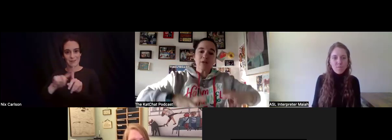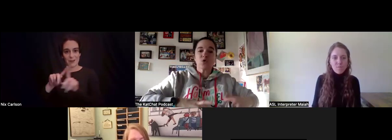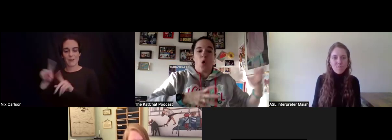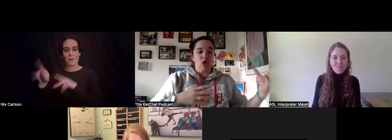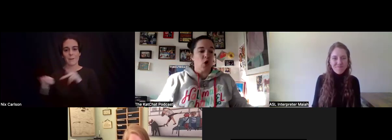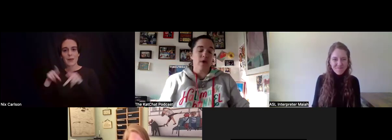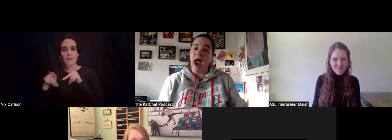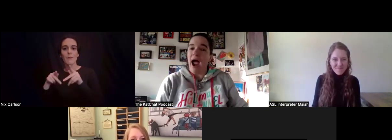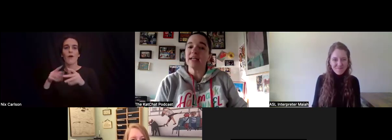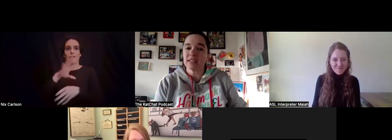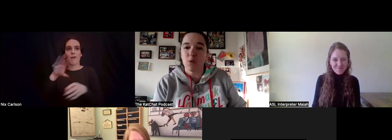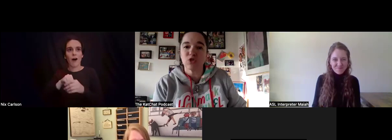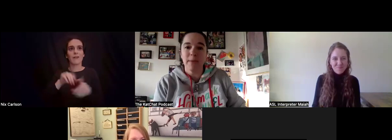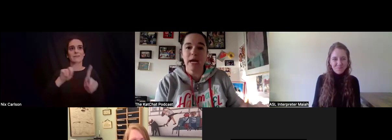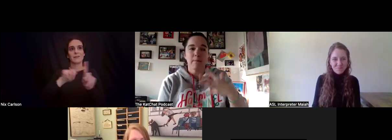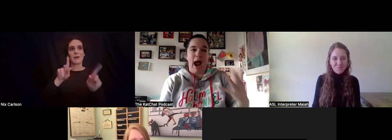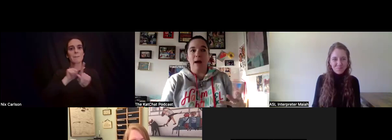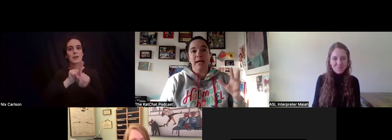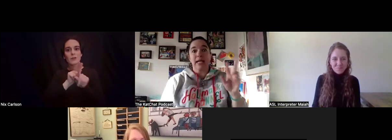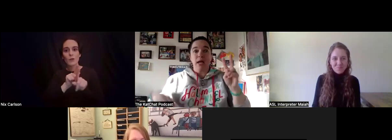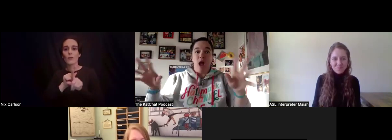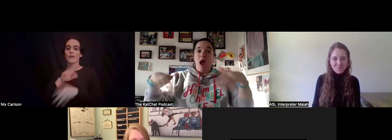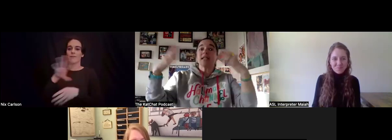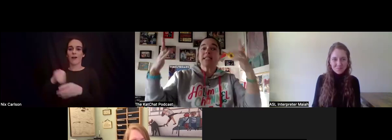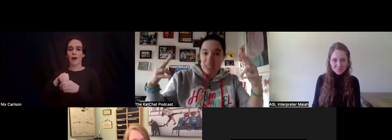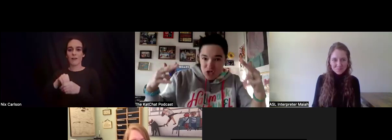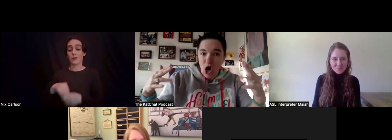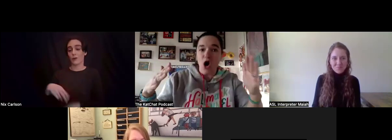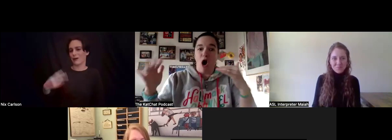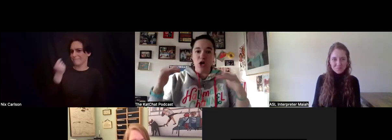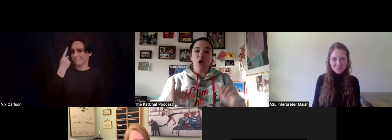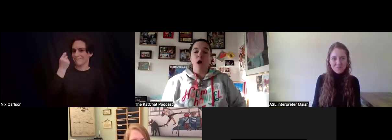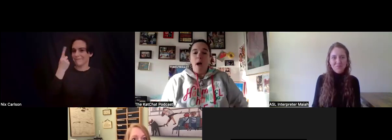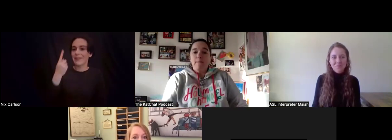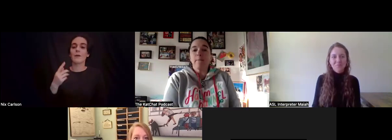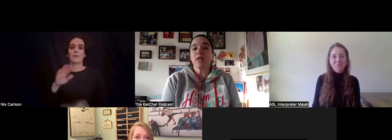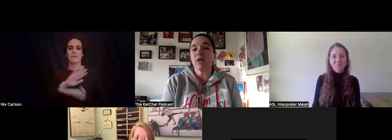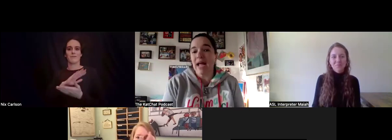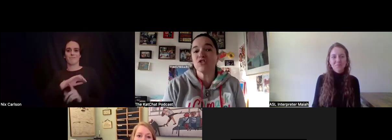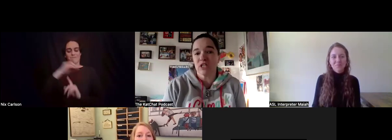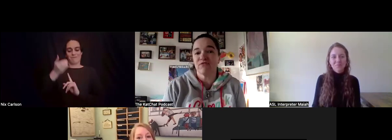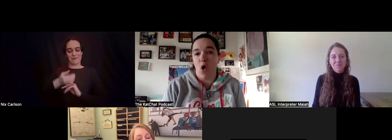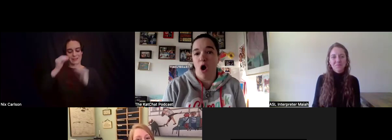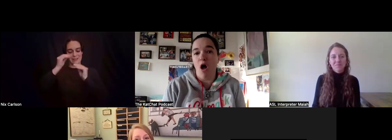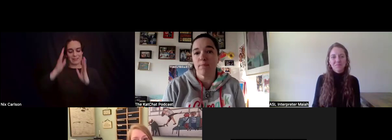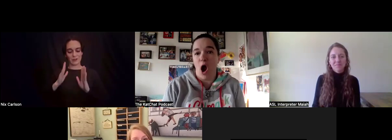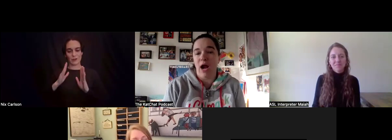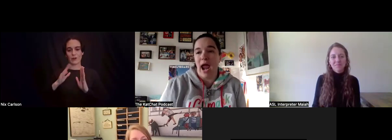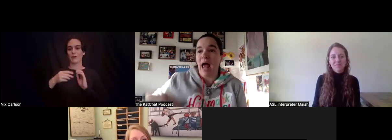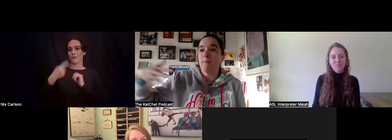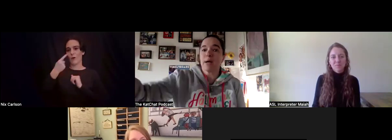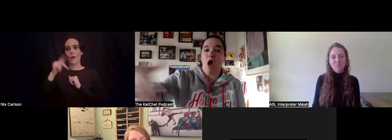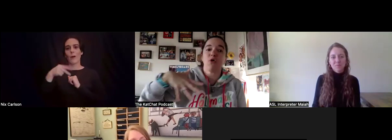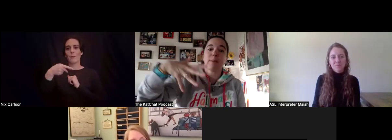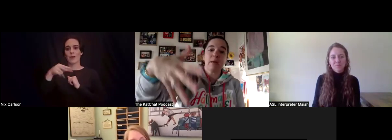different mentors. So yeah, I see what you mean by being a teacher on a public Right. relation for Hallmark